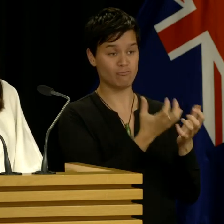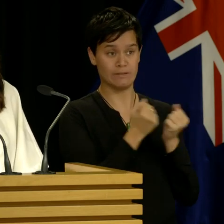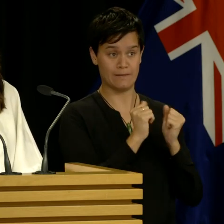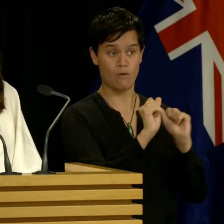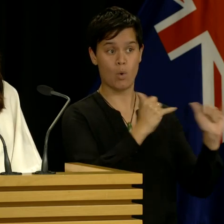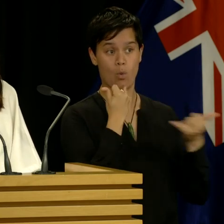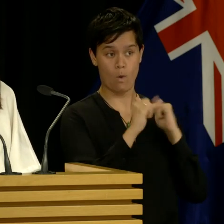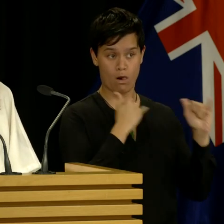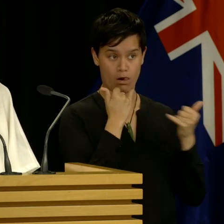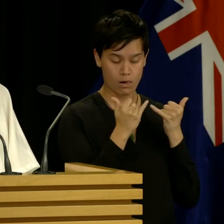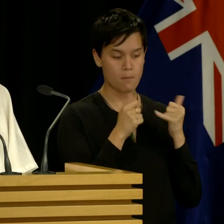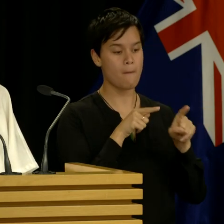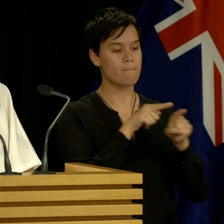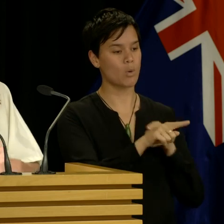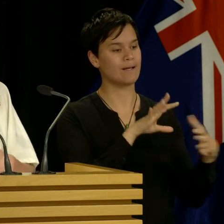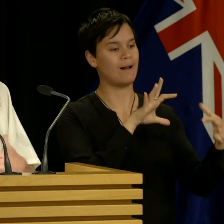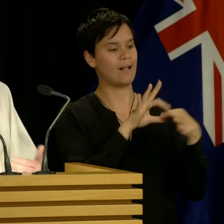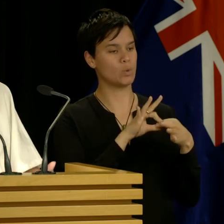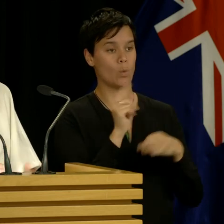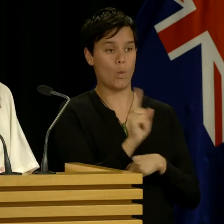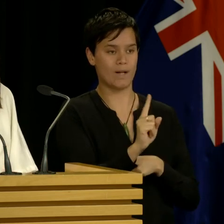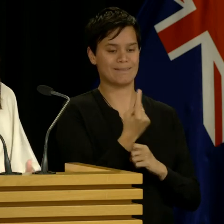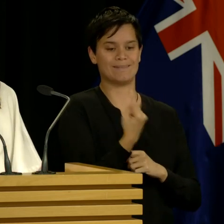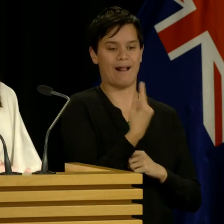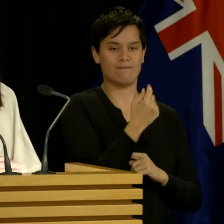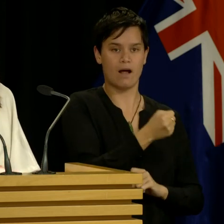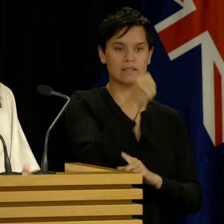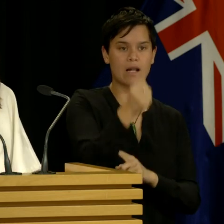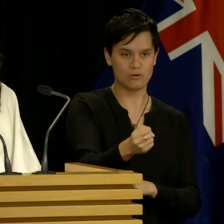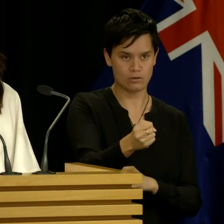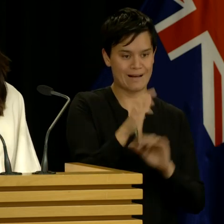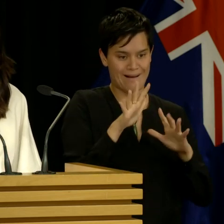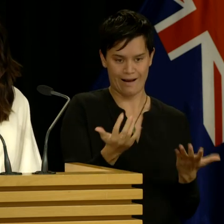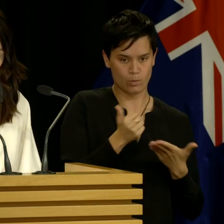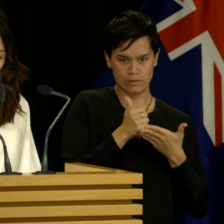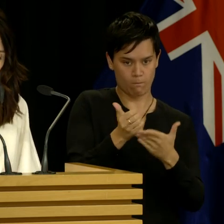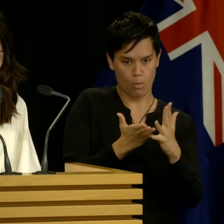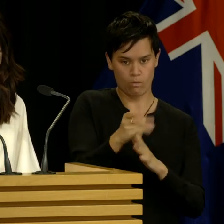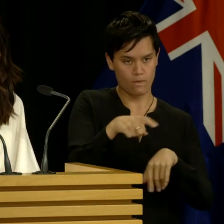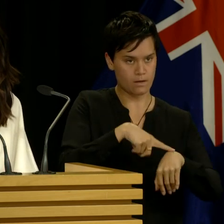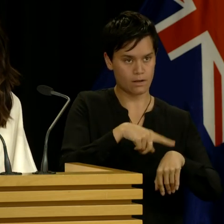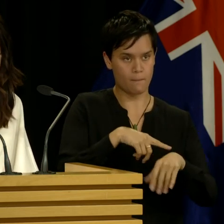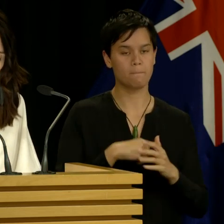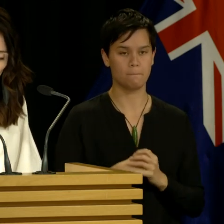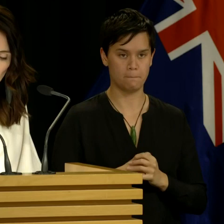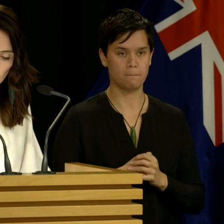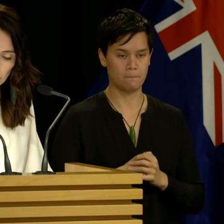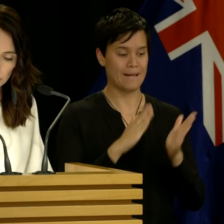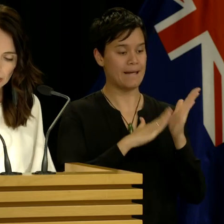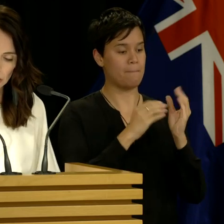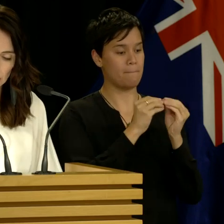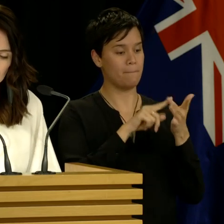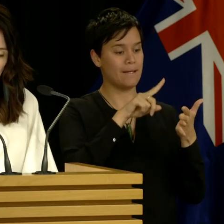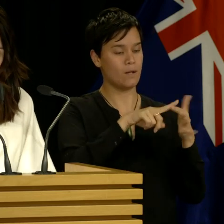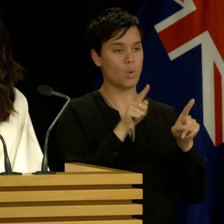I understand, relate to self-isolation and support during self-isolation. MB is also working